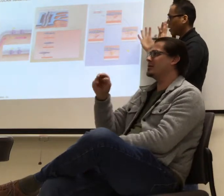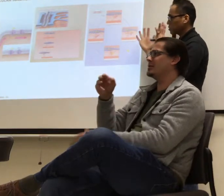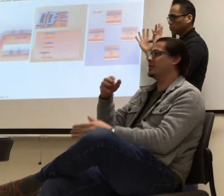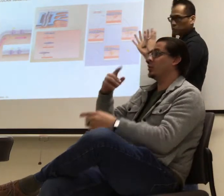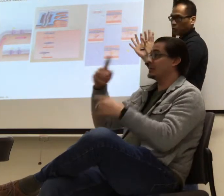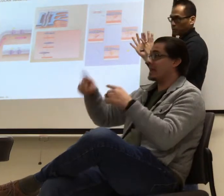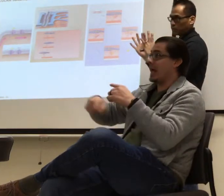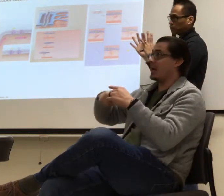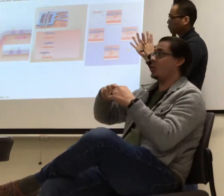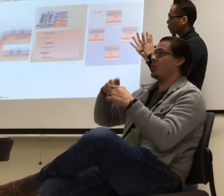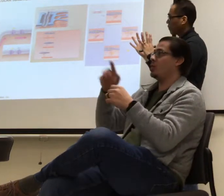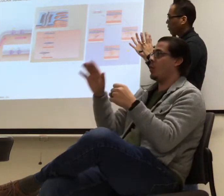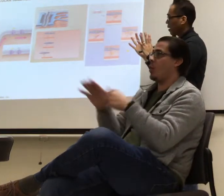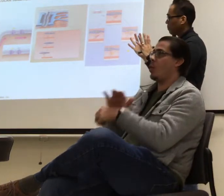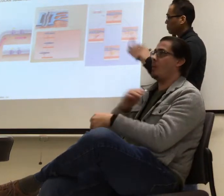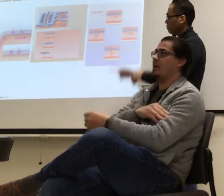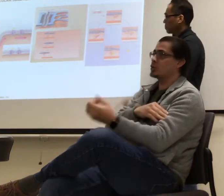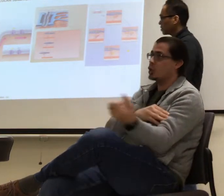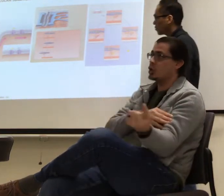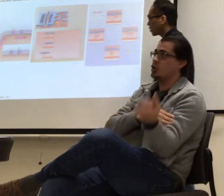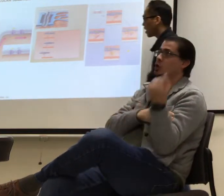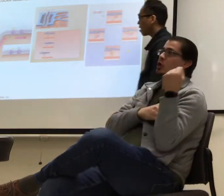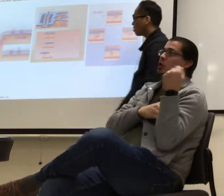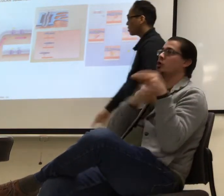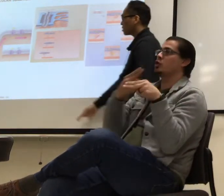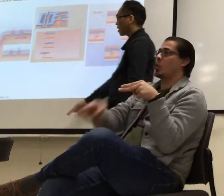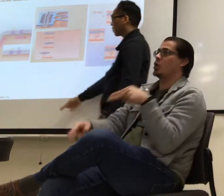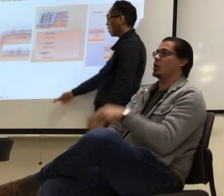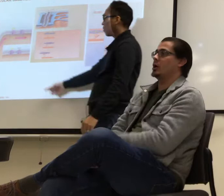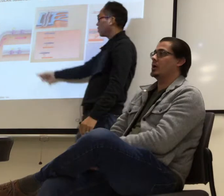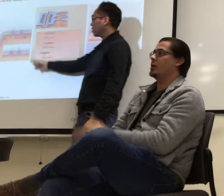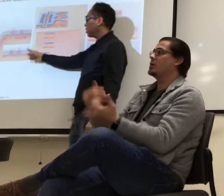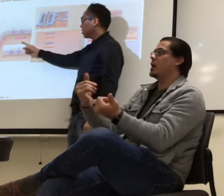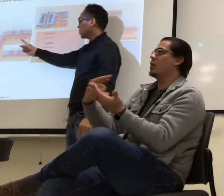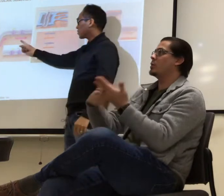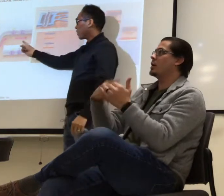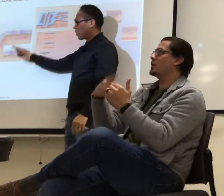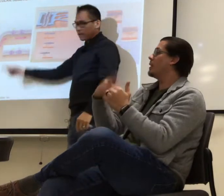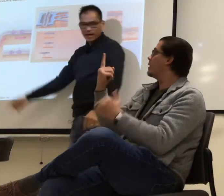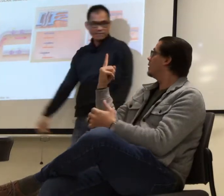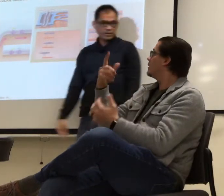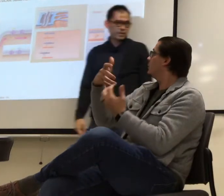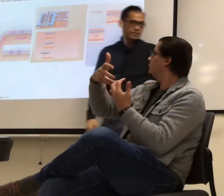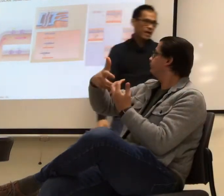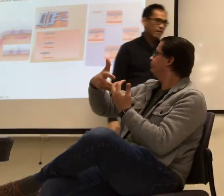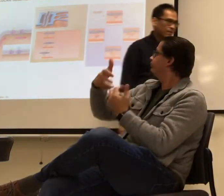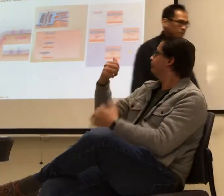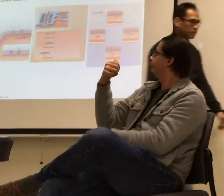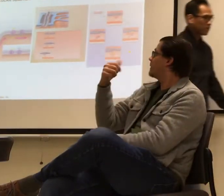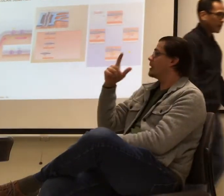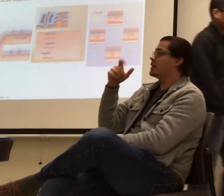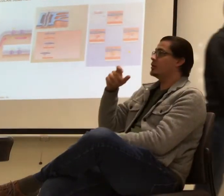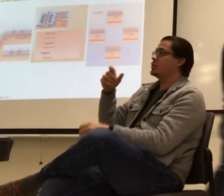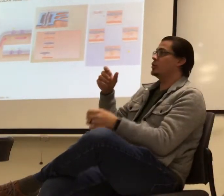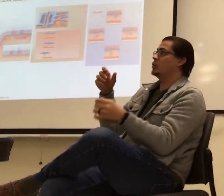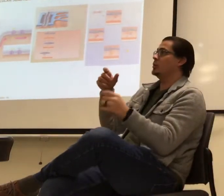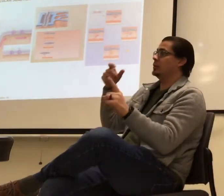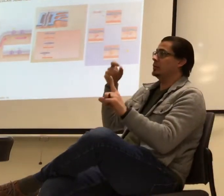get the whole muscle to shorten. Right. So for now, let's talk about this right there. You have to excite the muscle